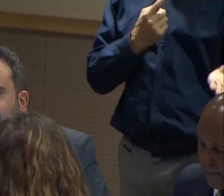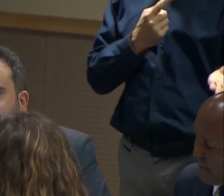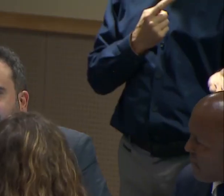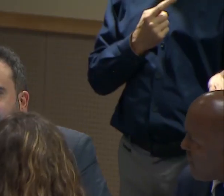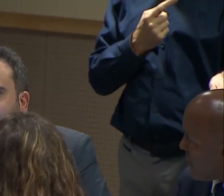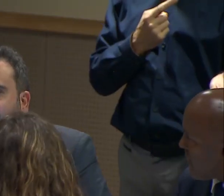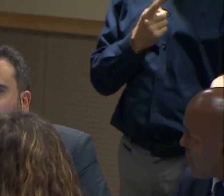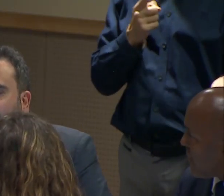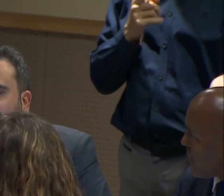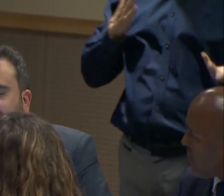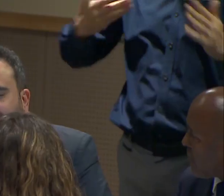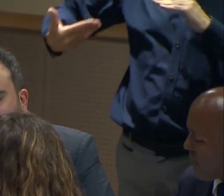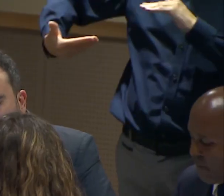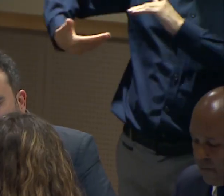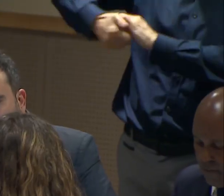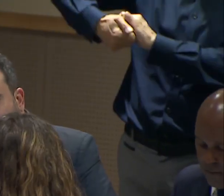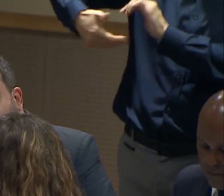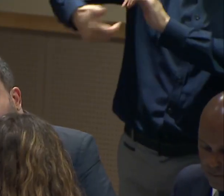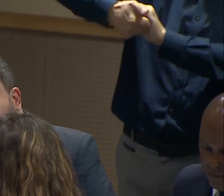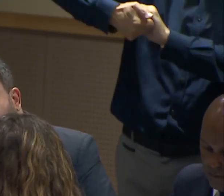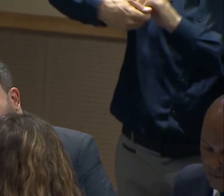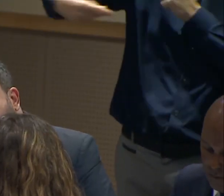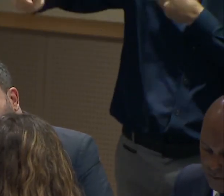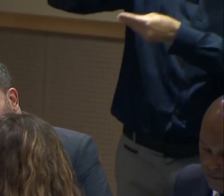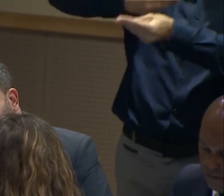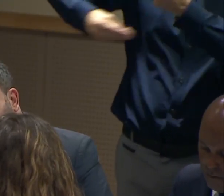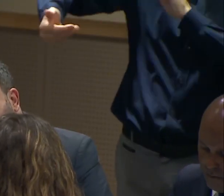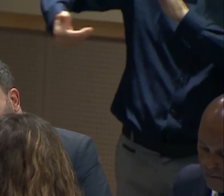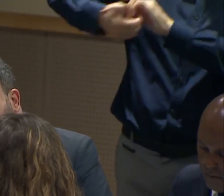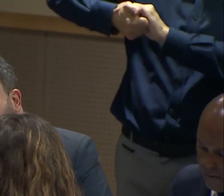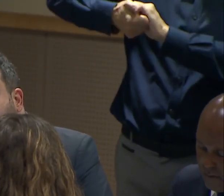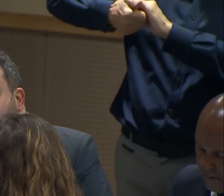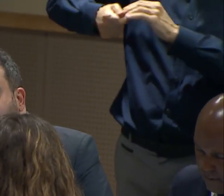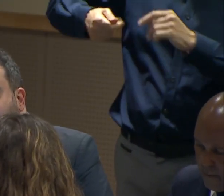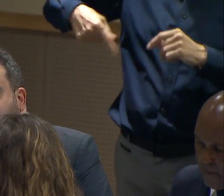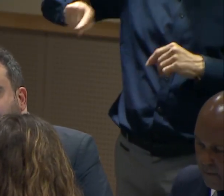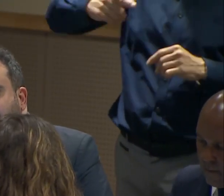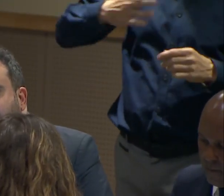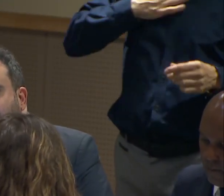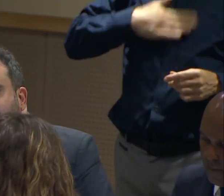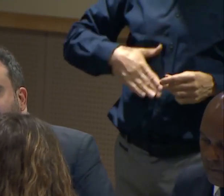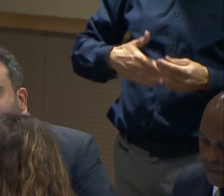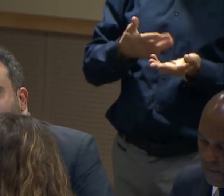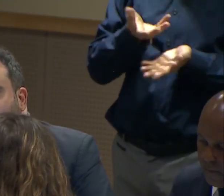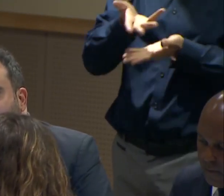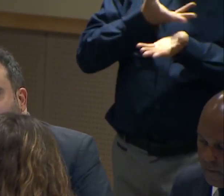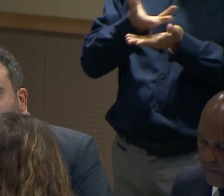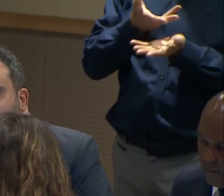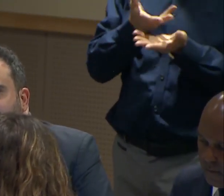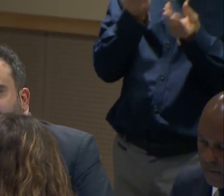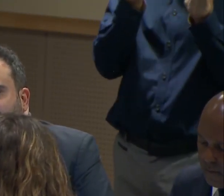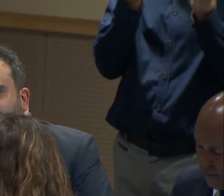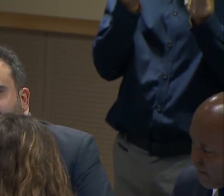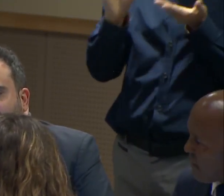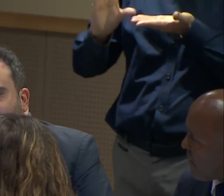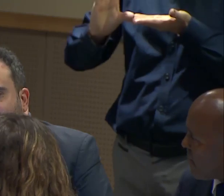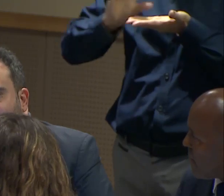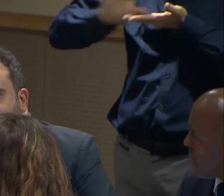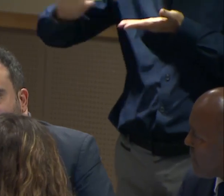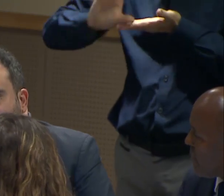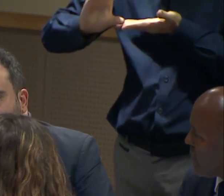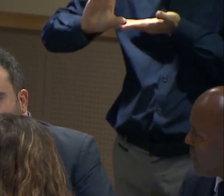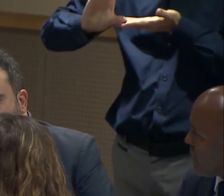and that is one of the key things we actually want to have from COSP in general, but also from this grouping, that